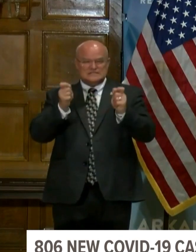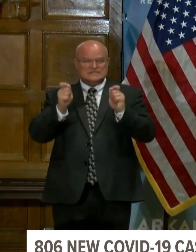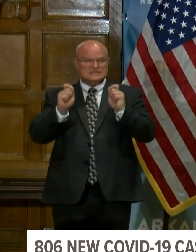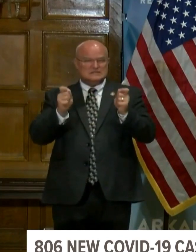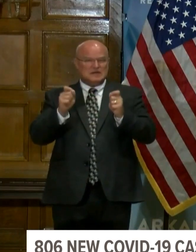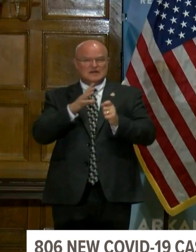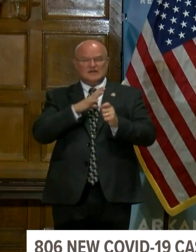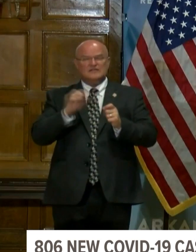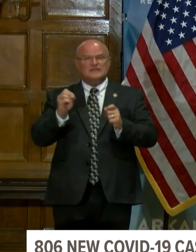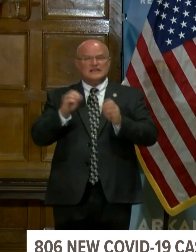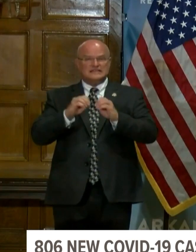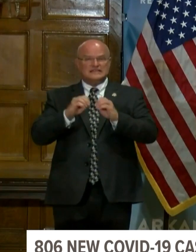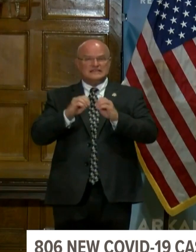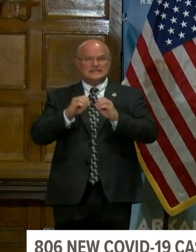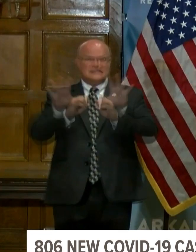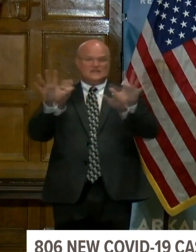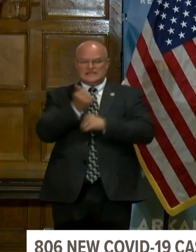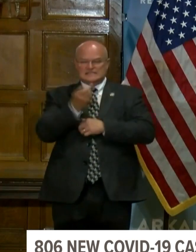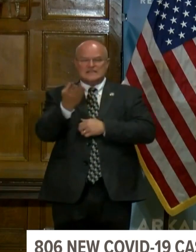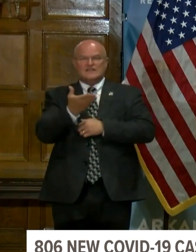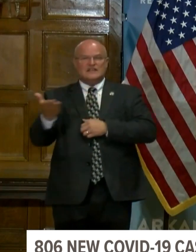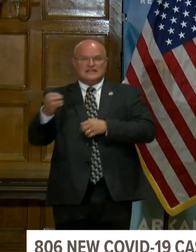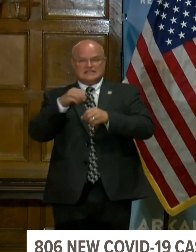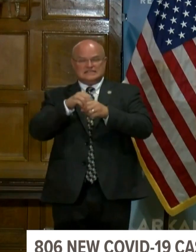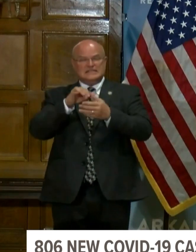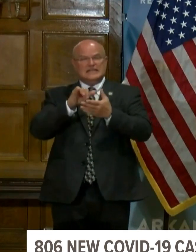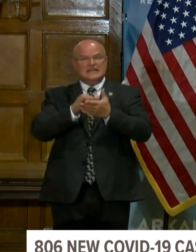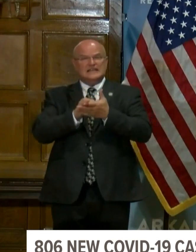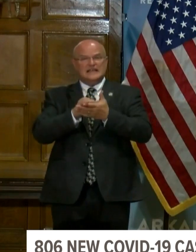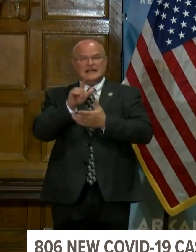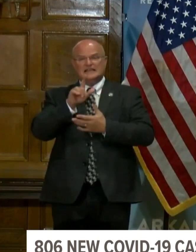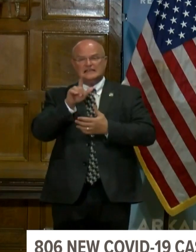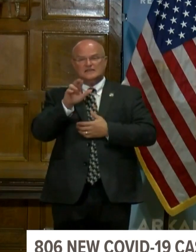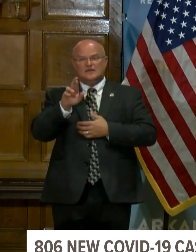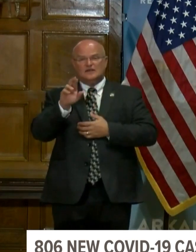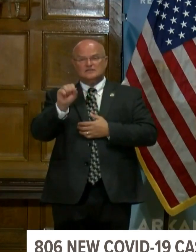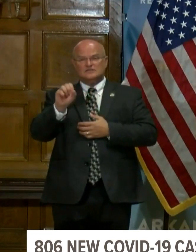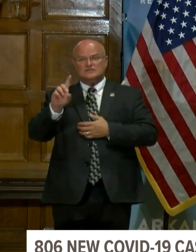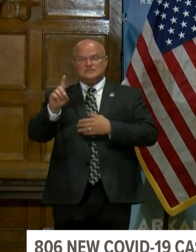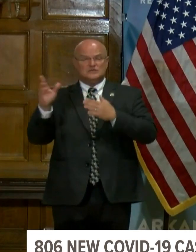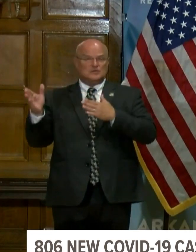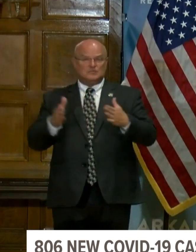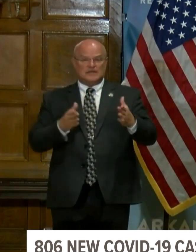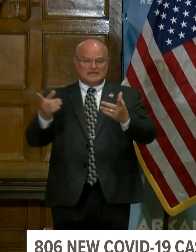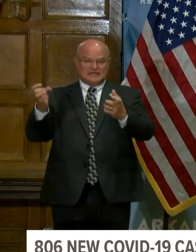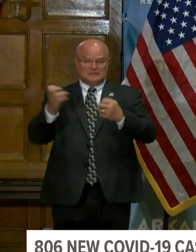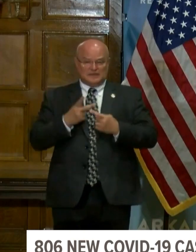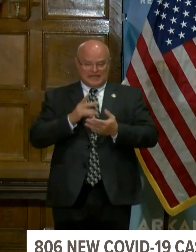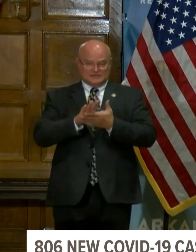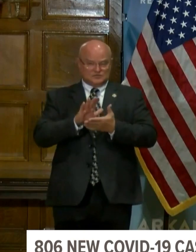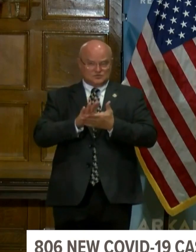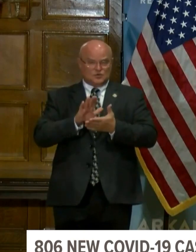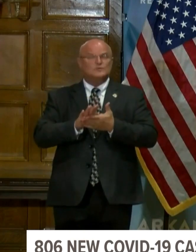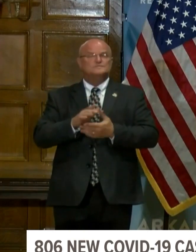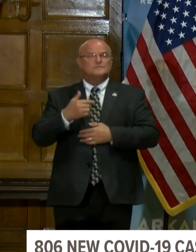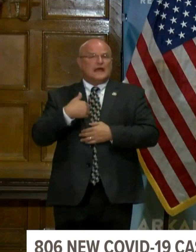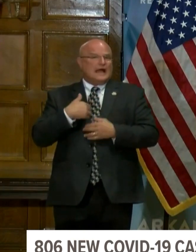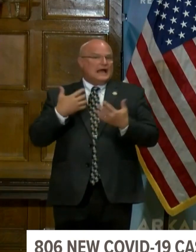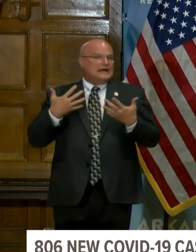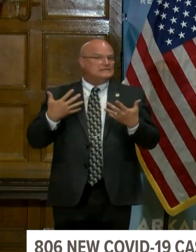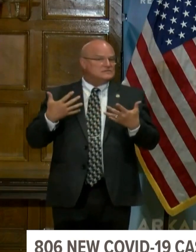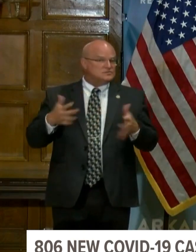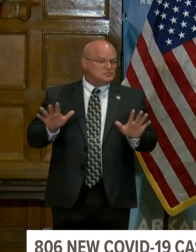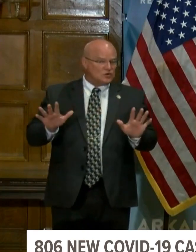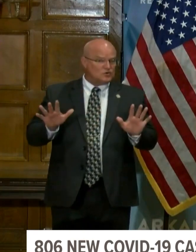modify and to clarify a number of areas in that in Little Rock School District's plan to return. And I don't know